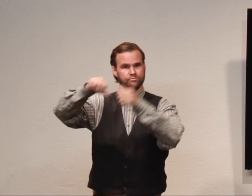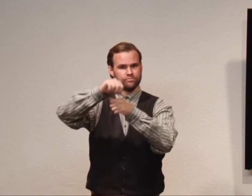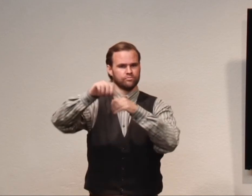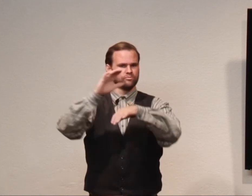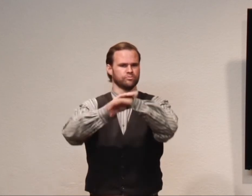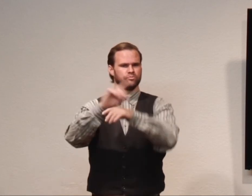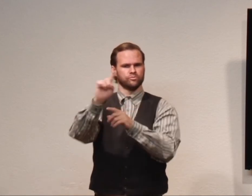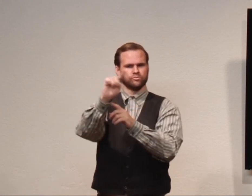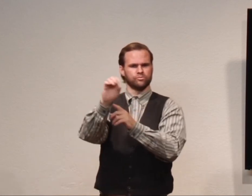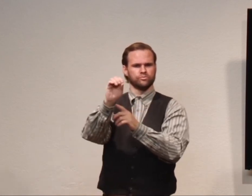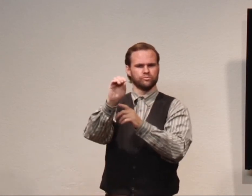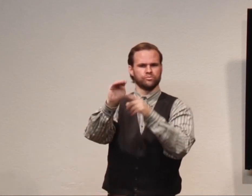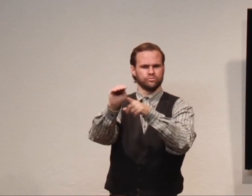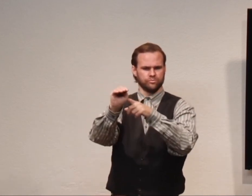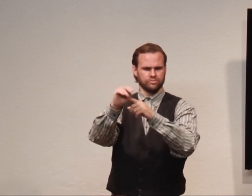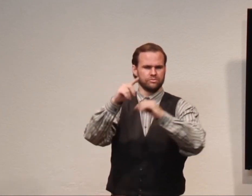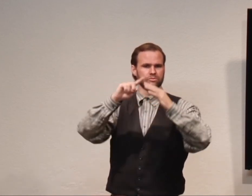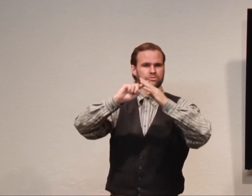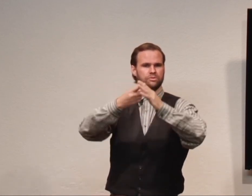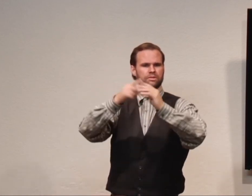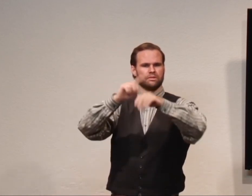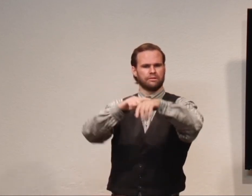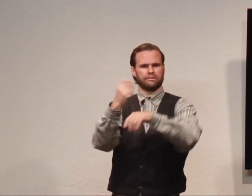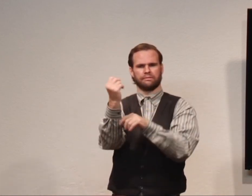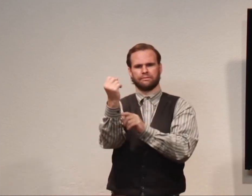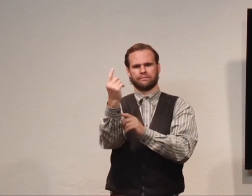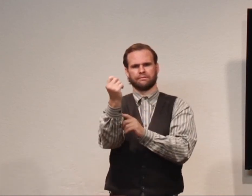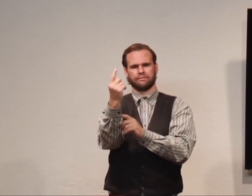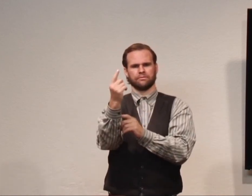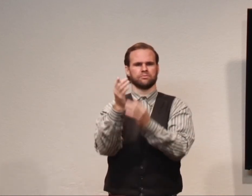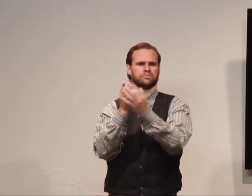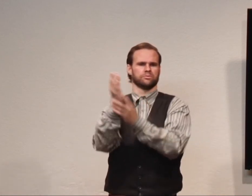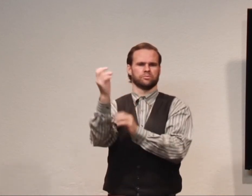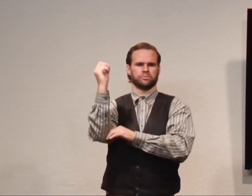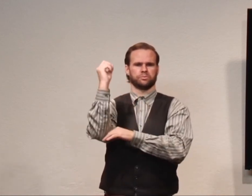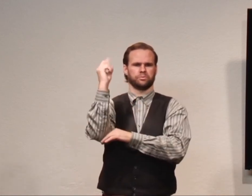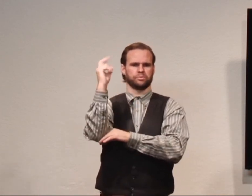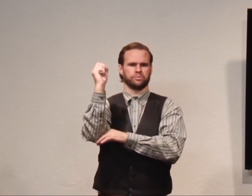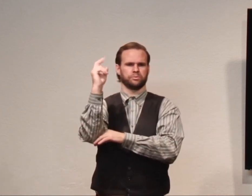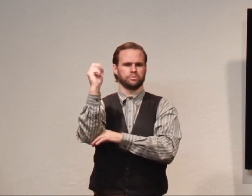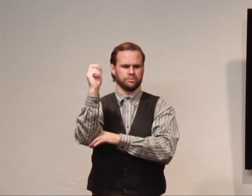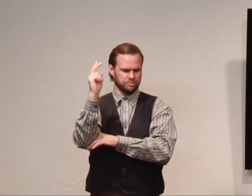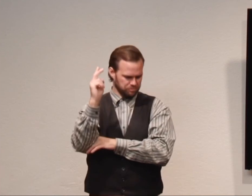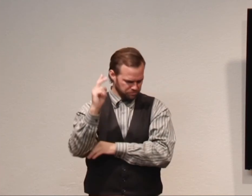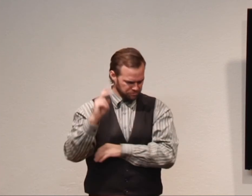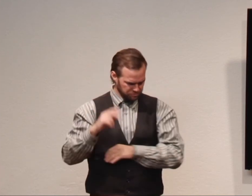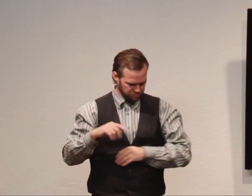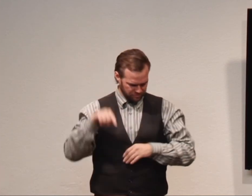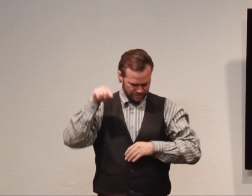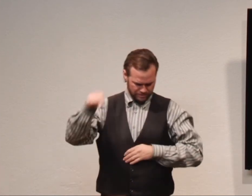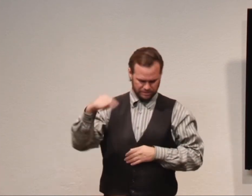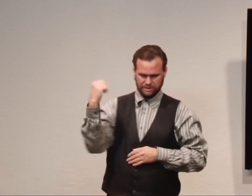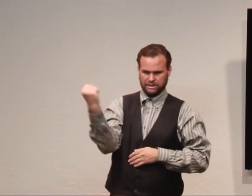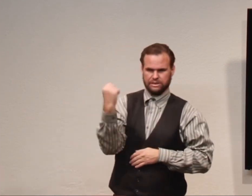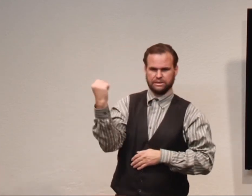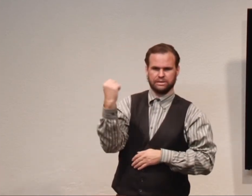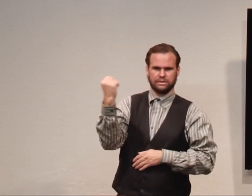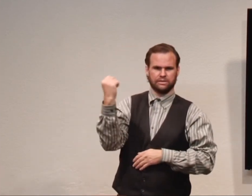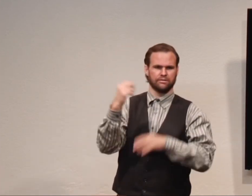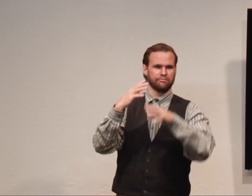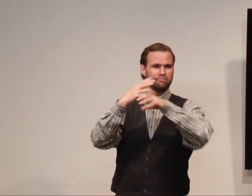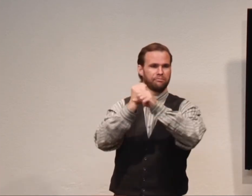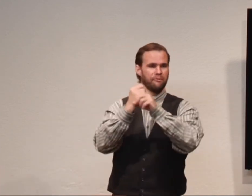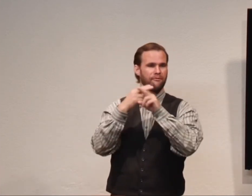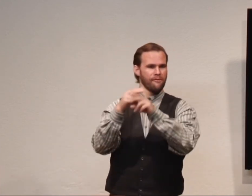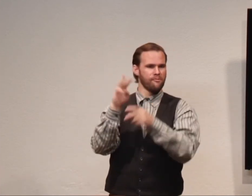So Women of Faith Fellowship is going to be on Zoom at 11 a.m. to 12 this